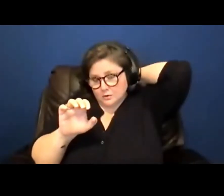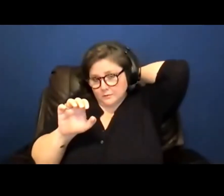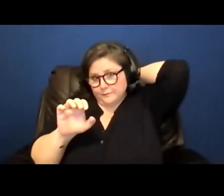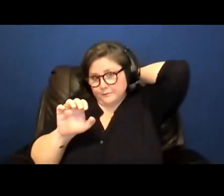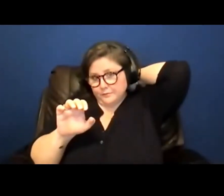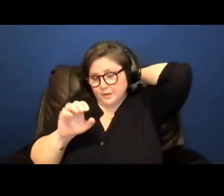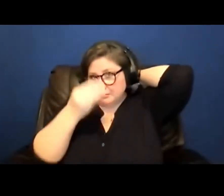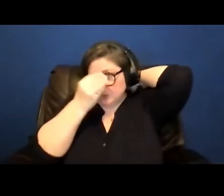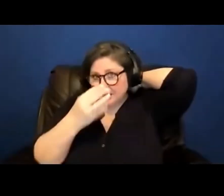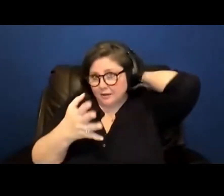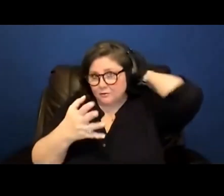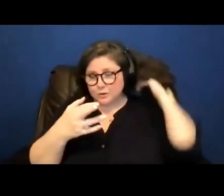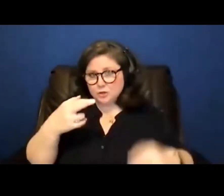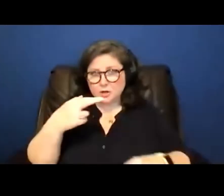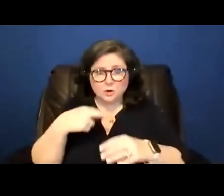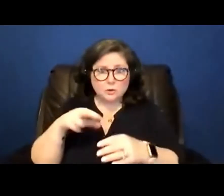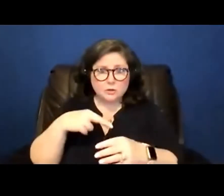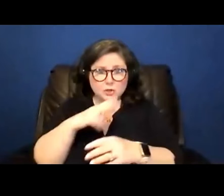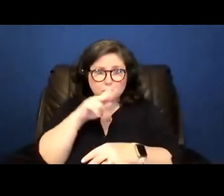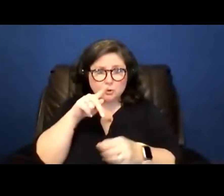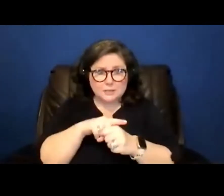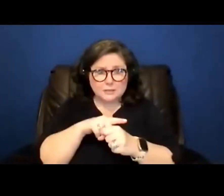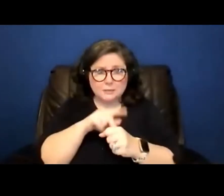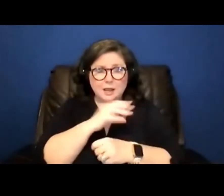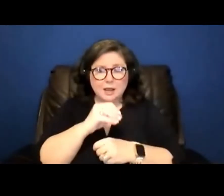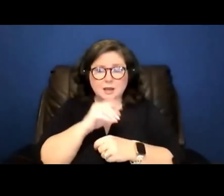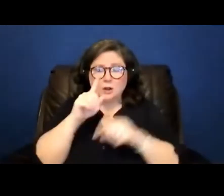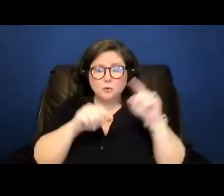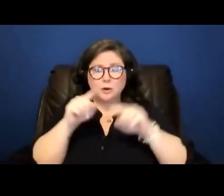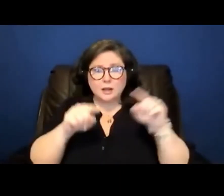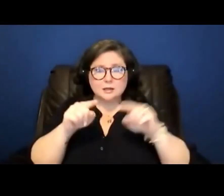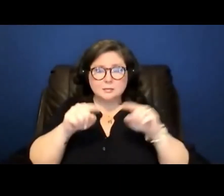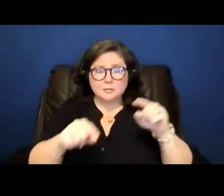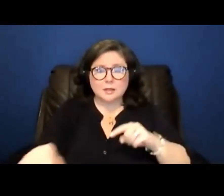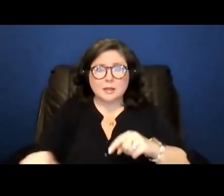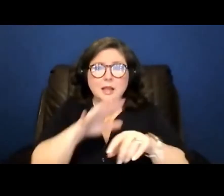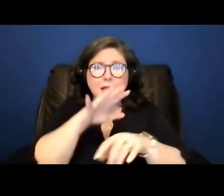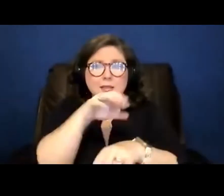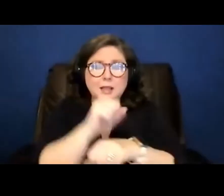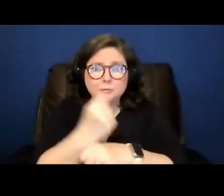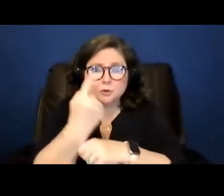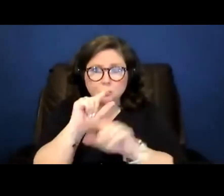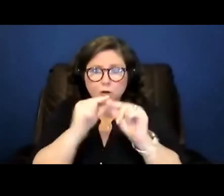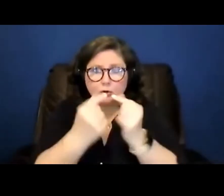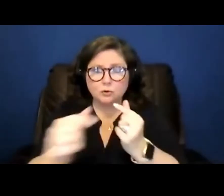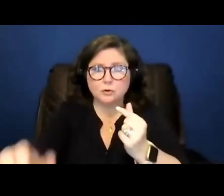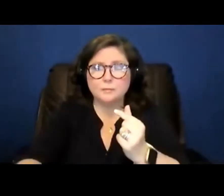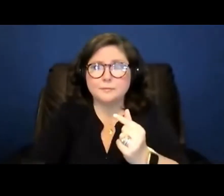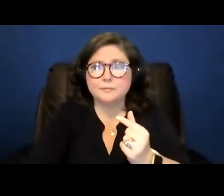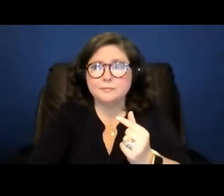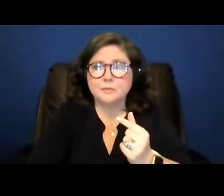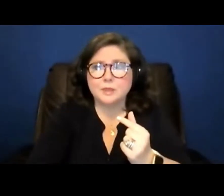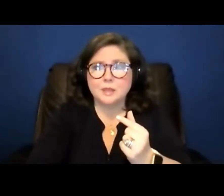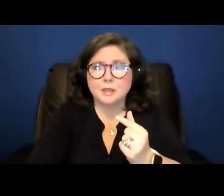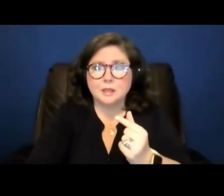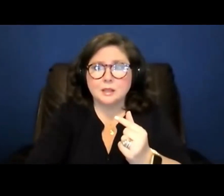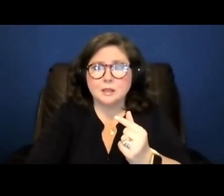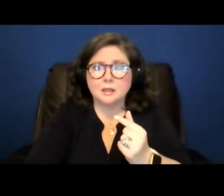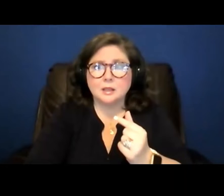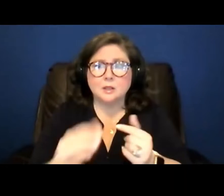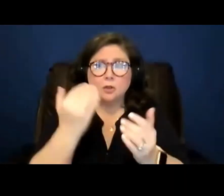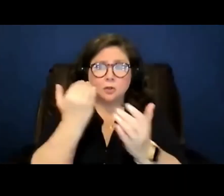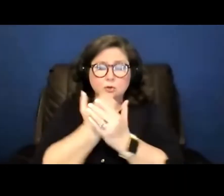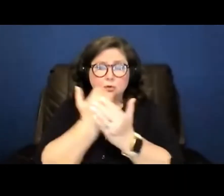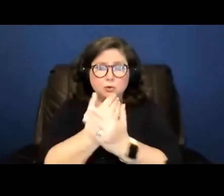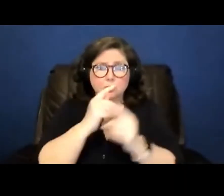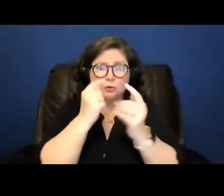research participant, and then they randomly assign them to one group, either the new treatments or what